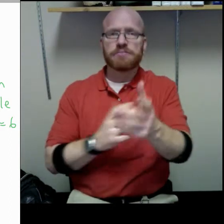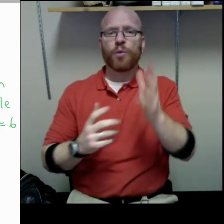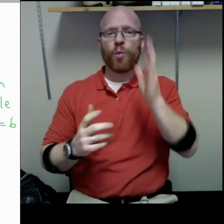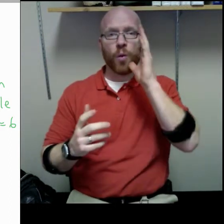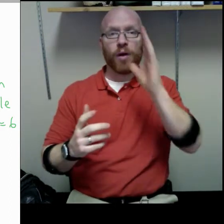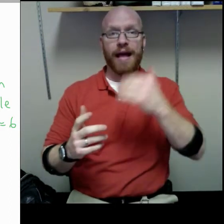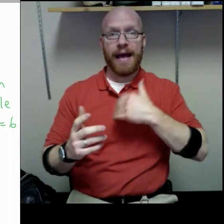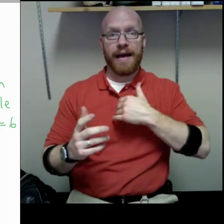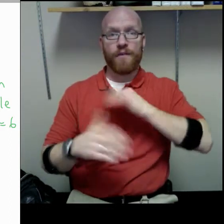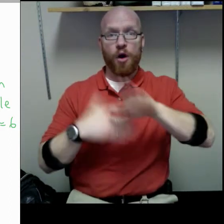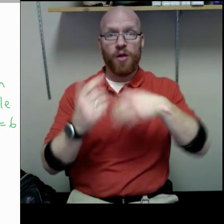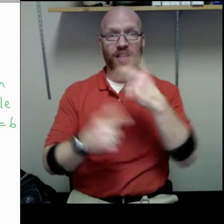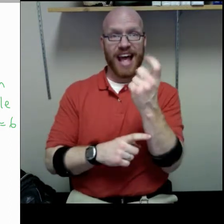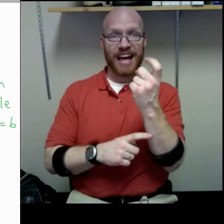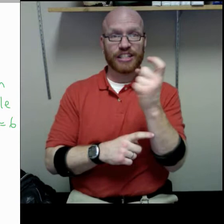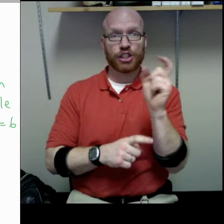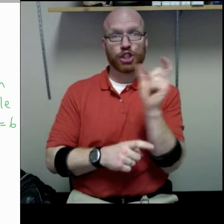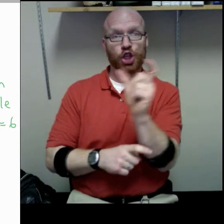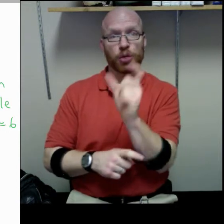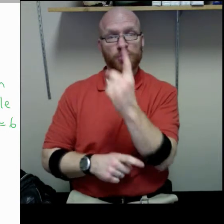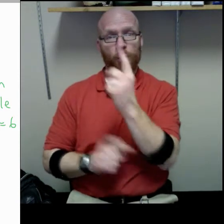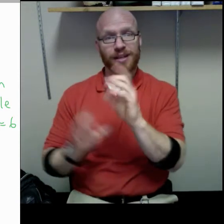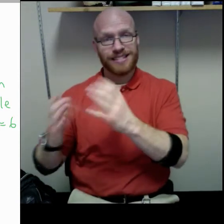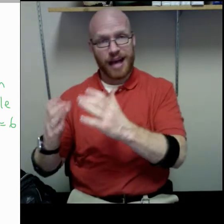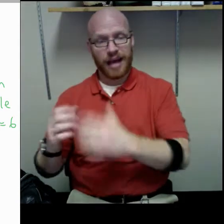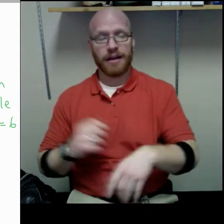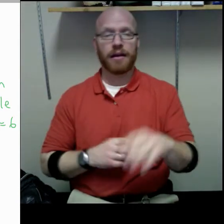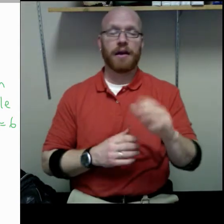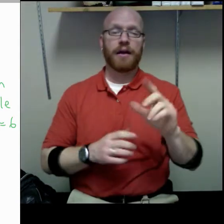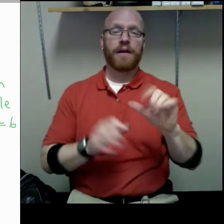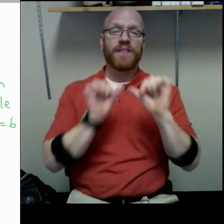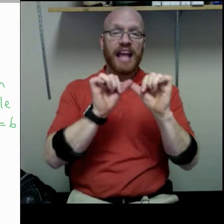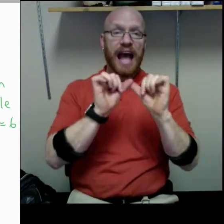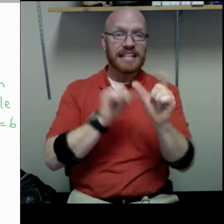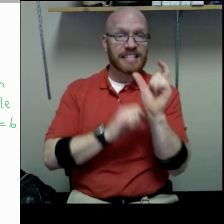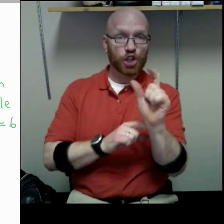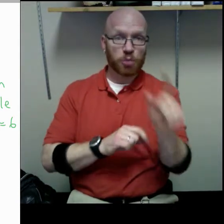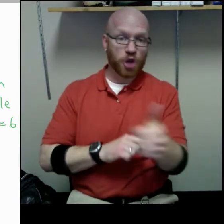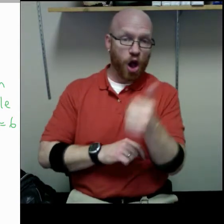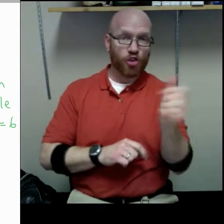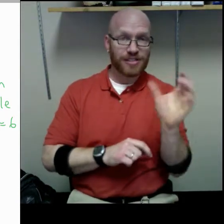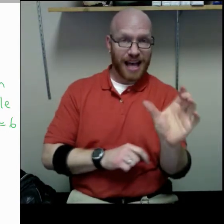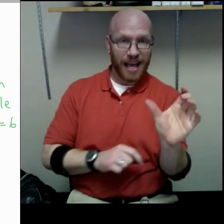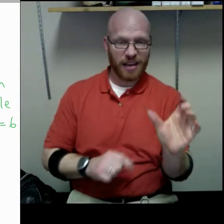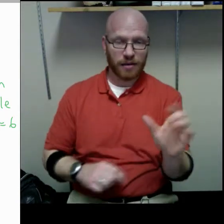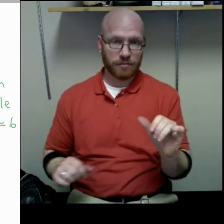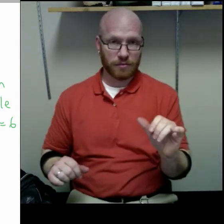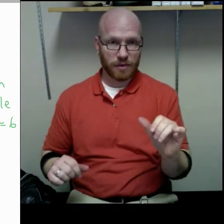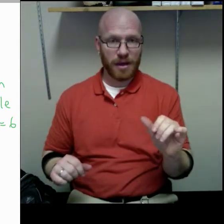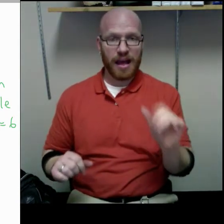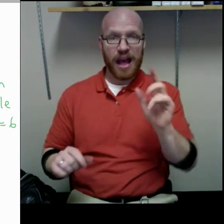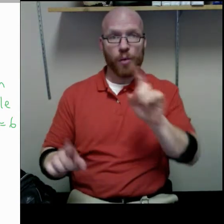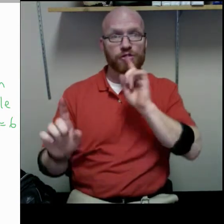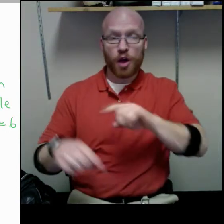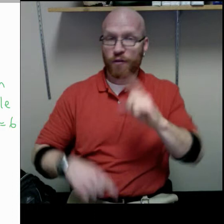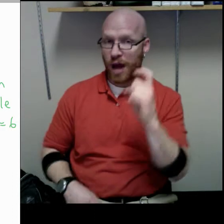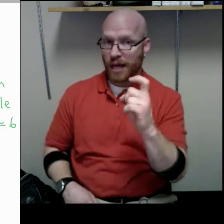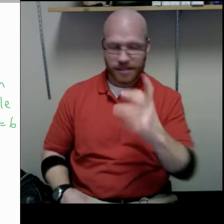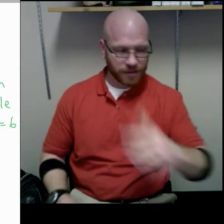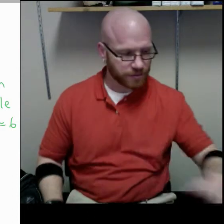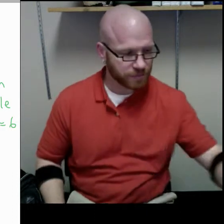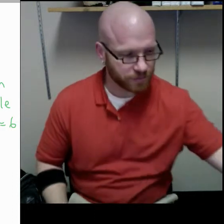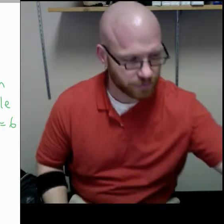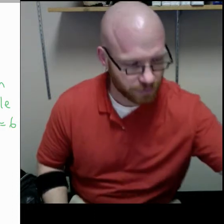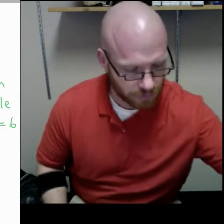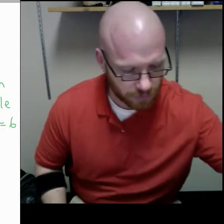skills. We will have all the x terms on one side, the constant terms on the other side, and we'll solve